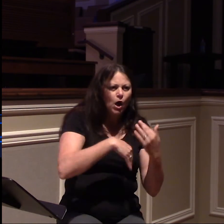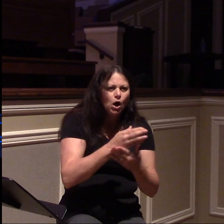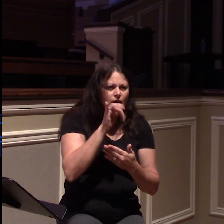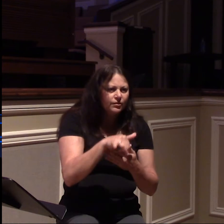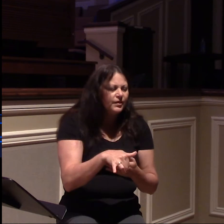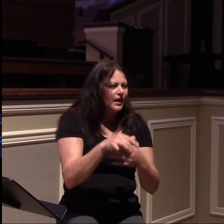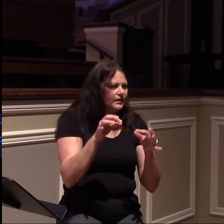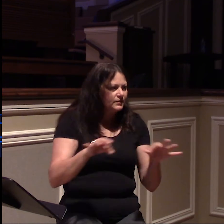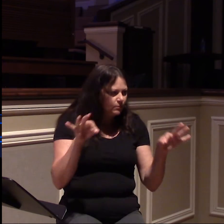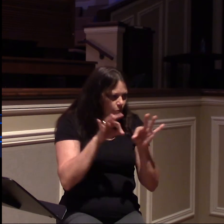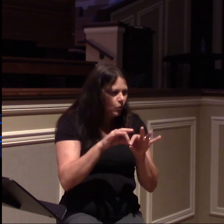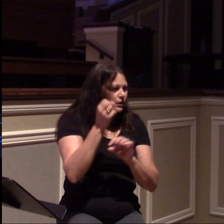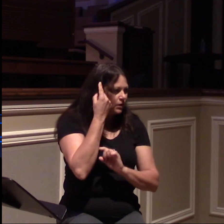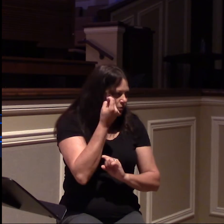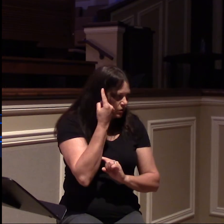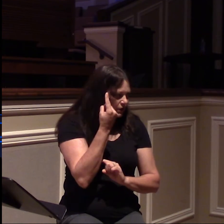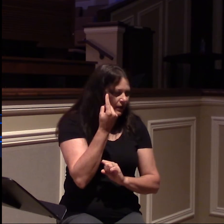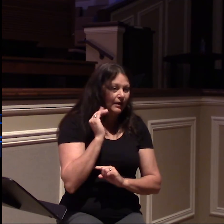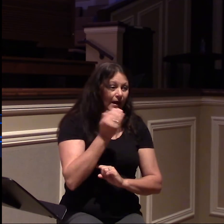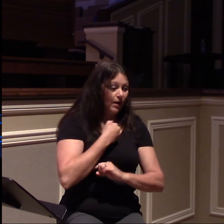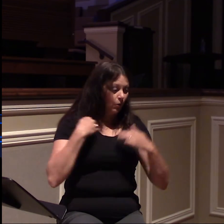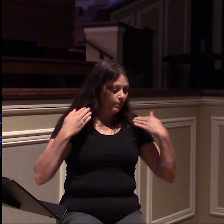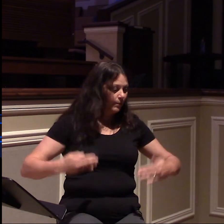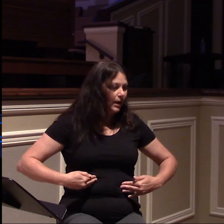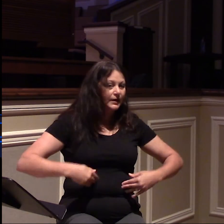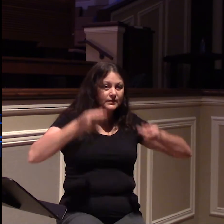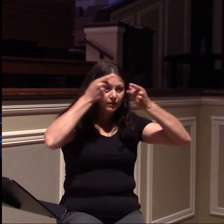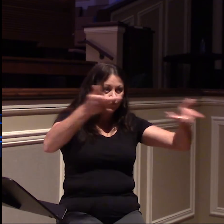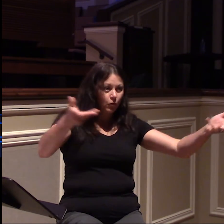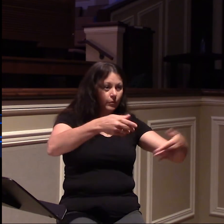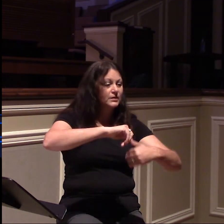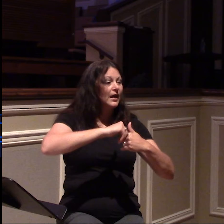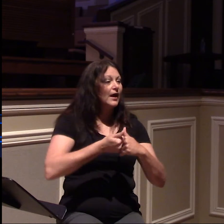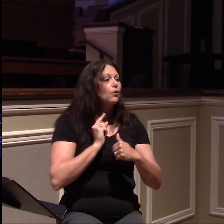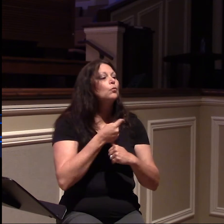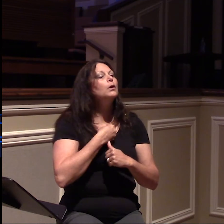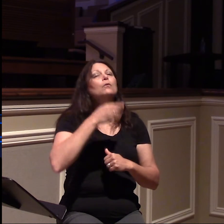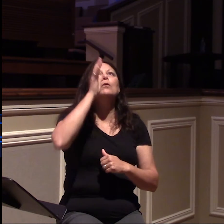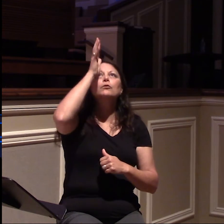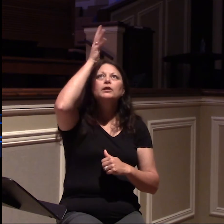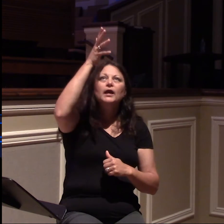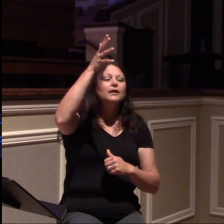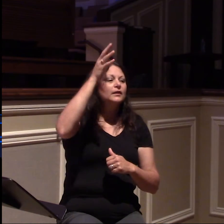bodies tell us that for which we are created. Our consciousness